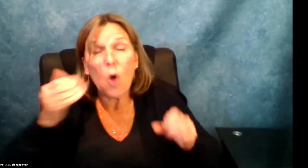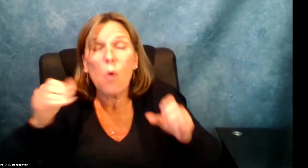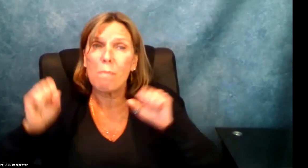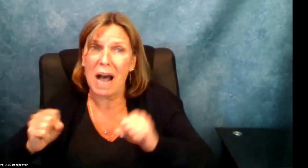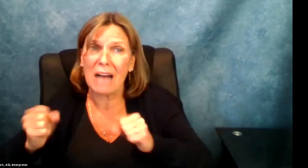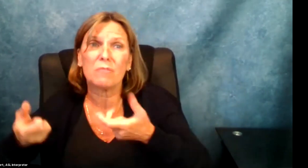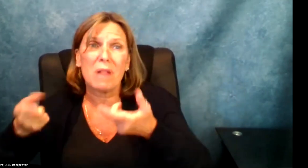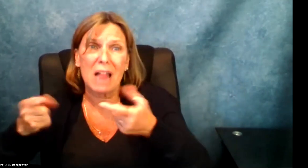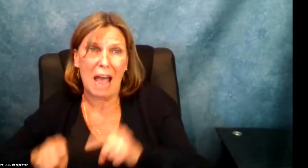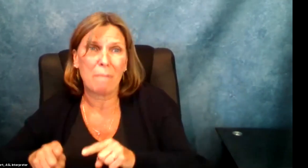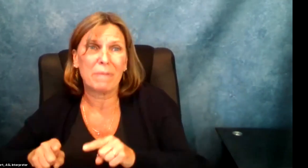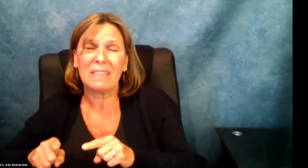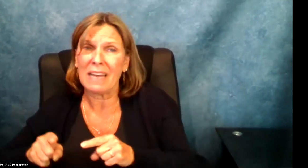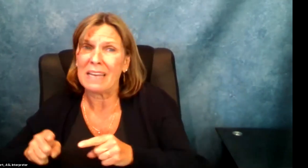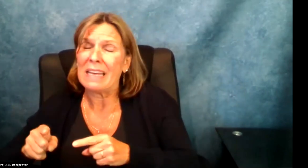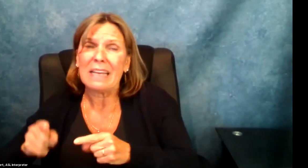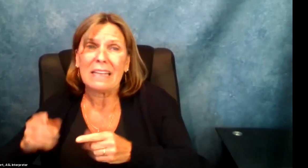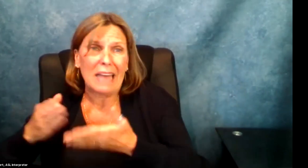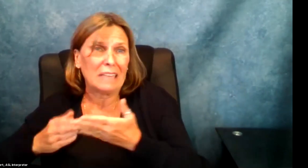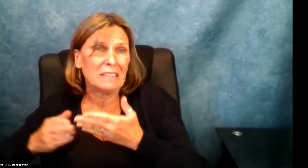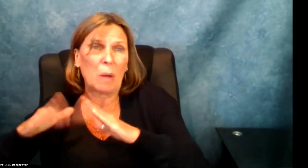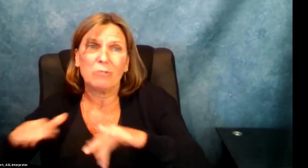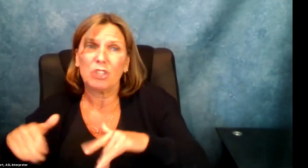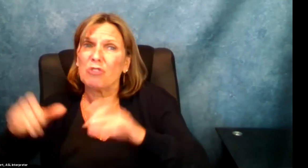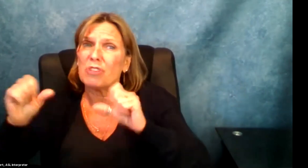inflammatory response. And that to me